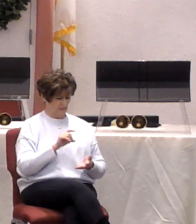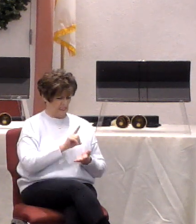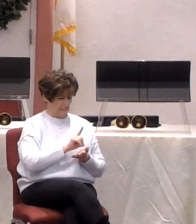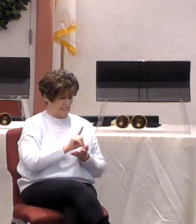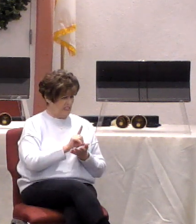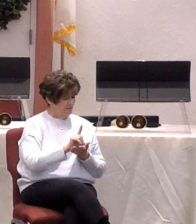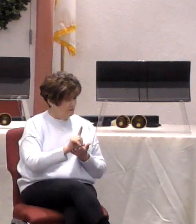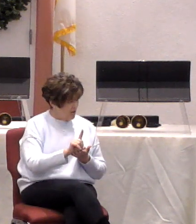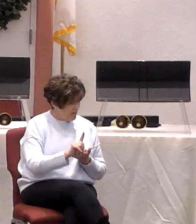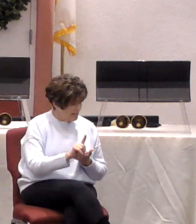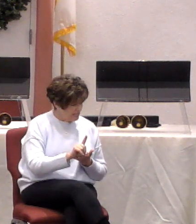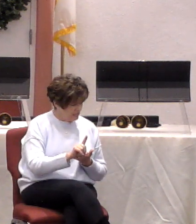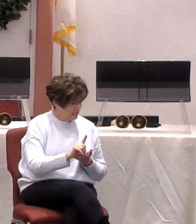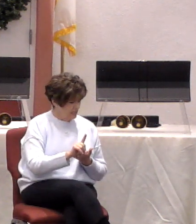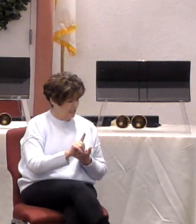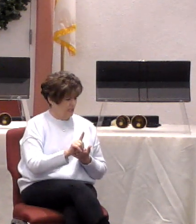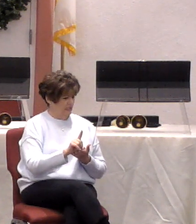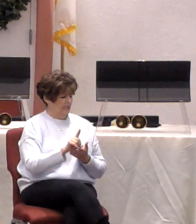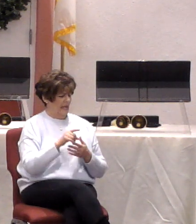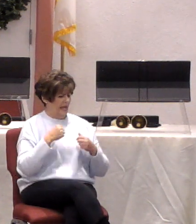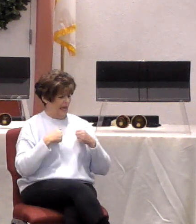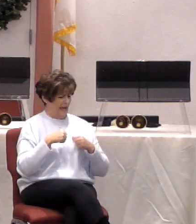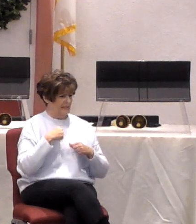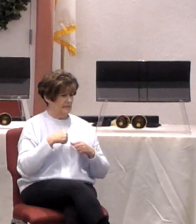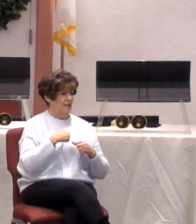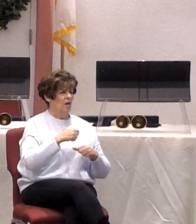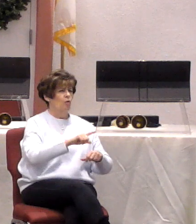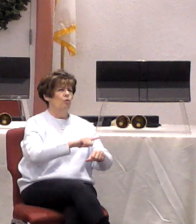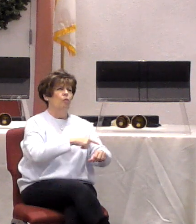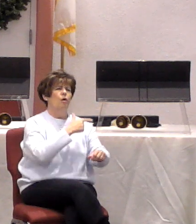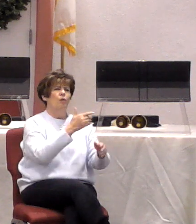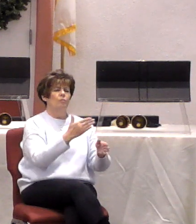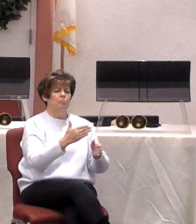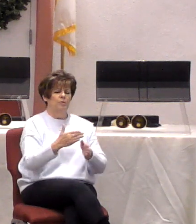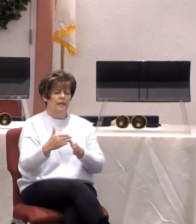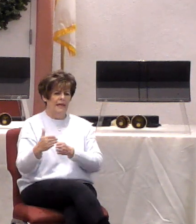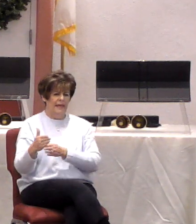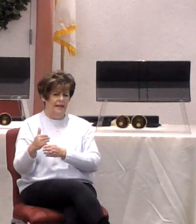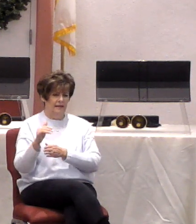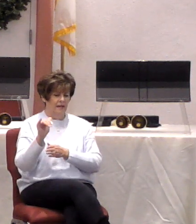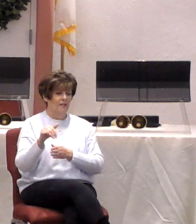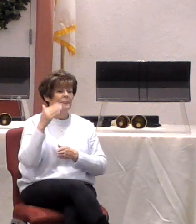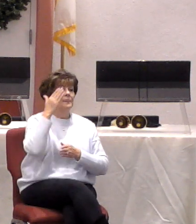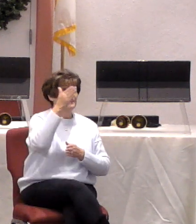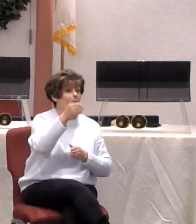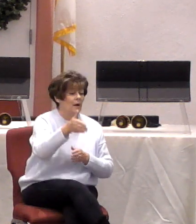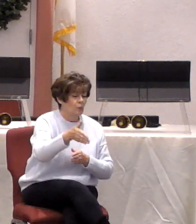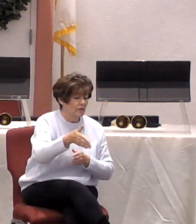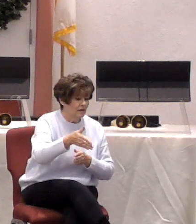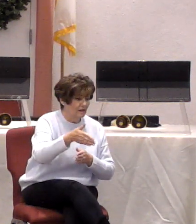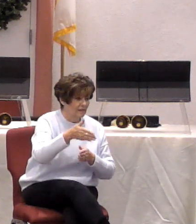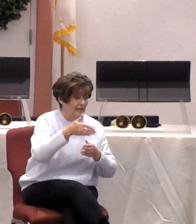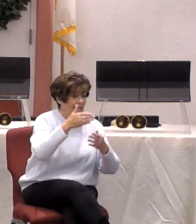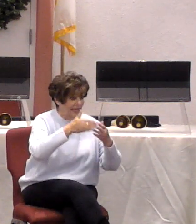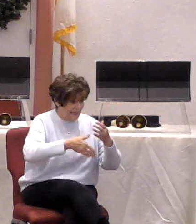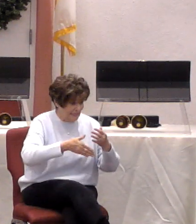very beginning act of a long-laid plan that's going to end in all of our redemption. Well,